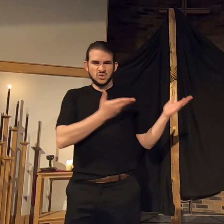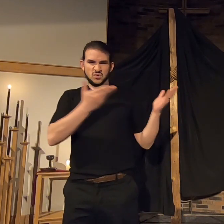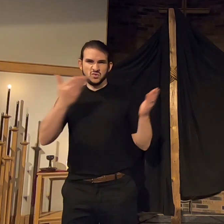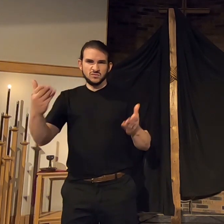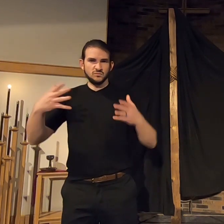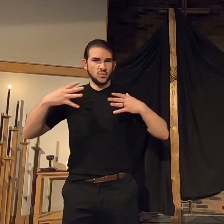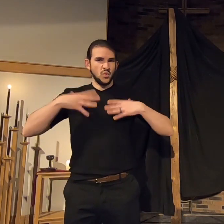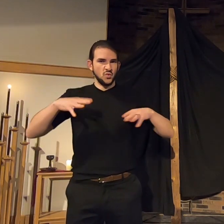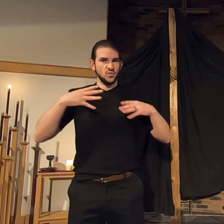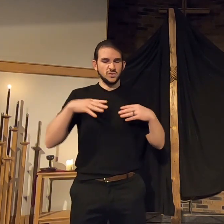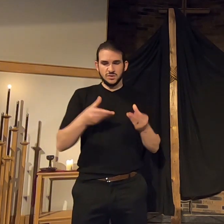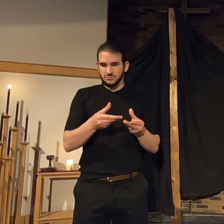Joseph brought a linen cloth